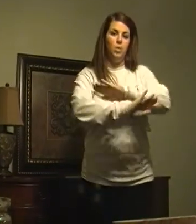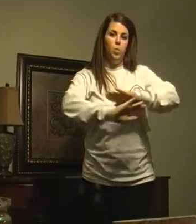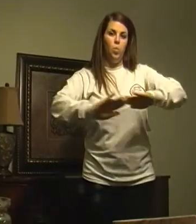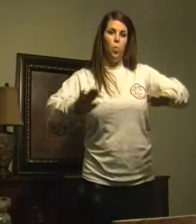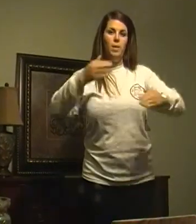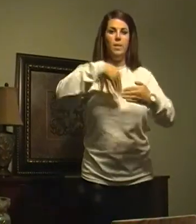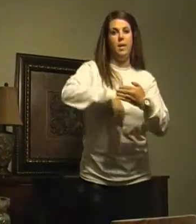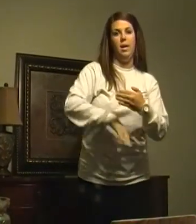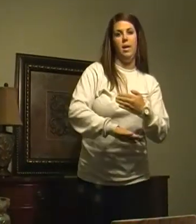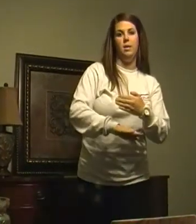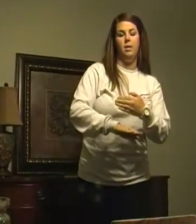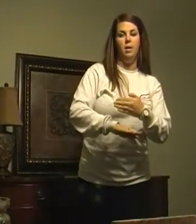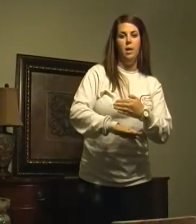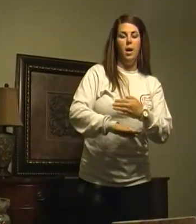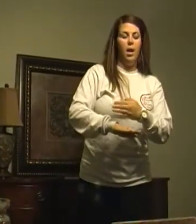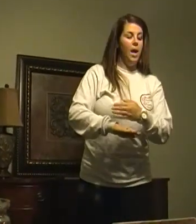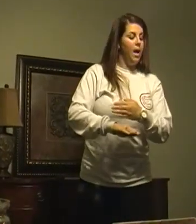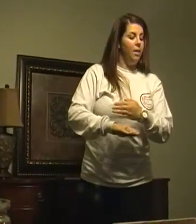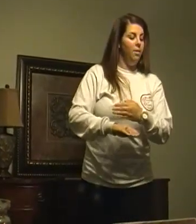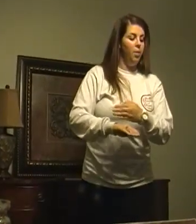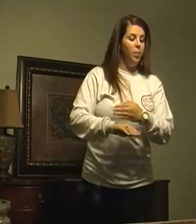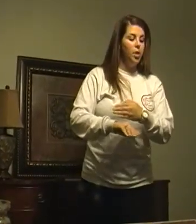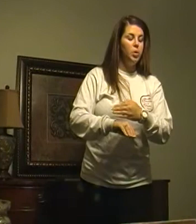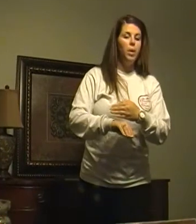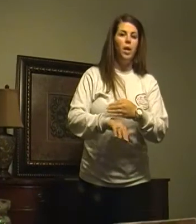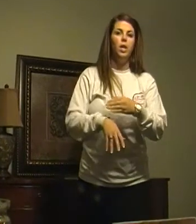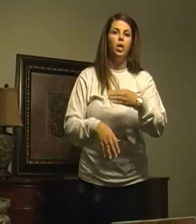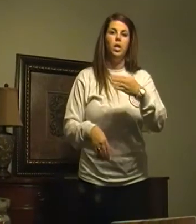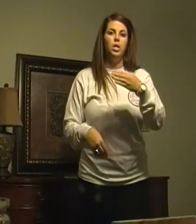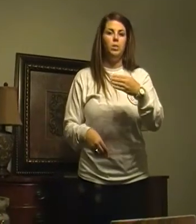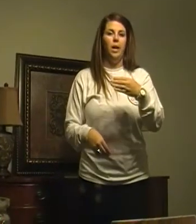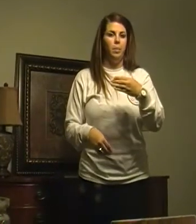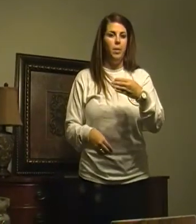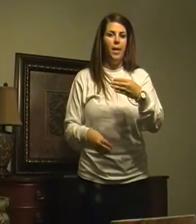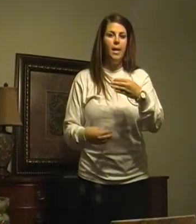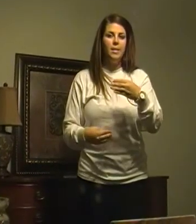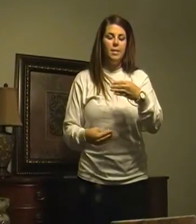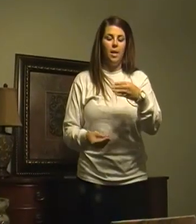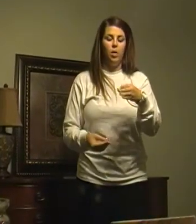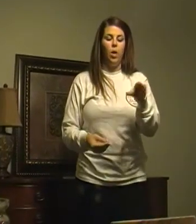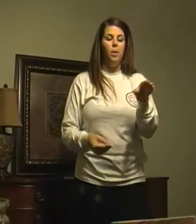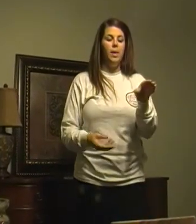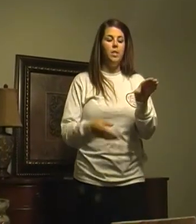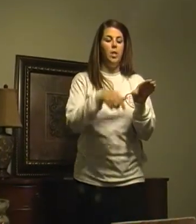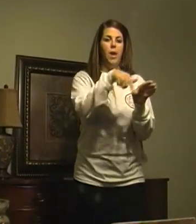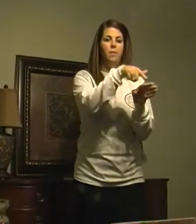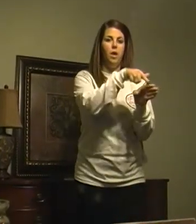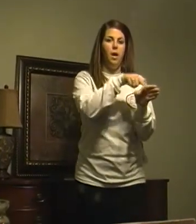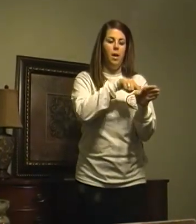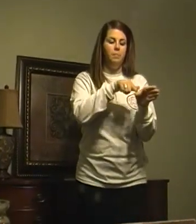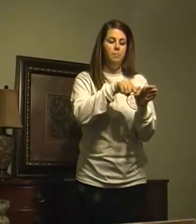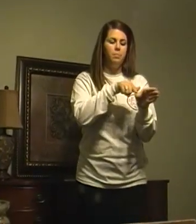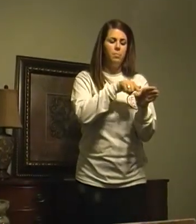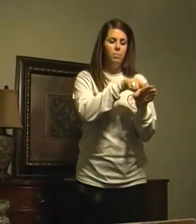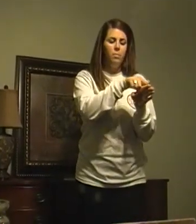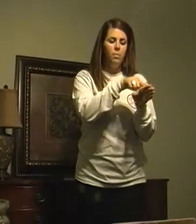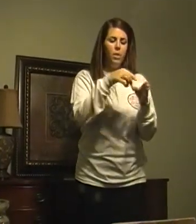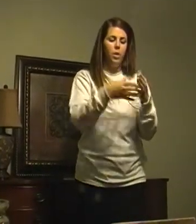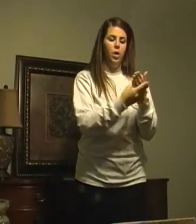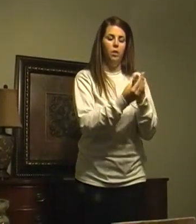it's wasn't in. And then for bush burning, you're going to do like a plant. It's kind of growing, so you have